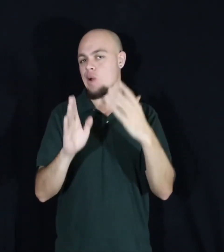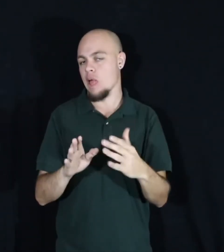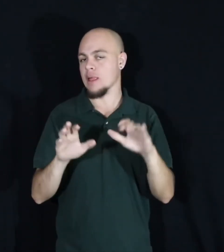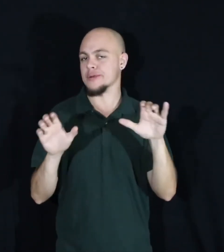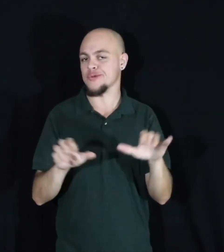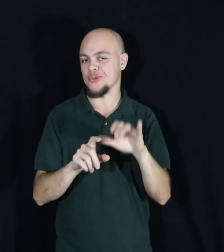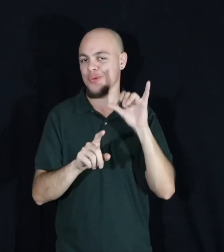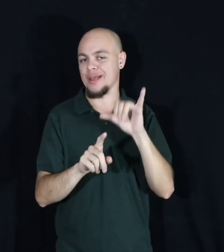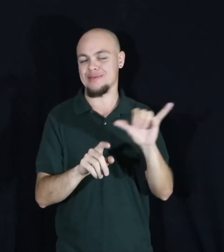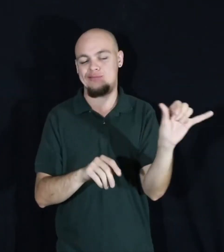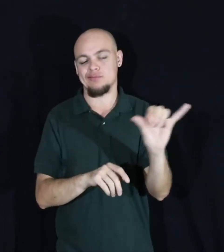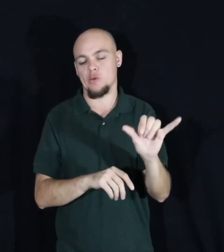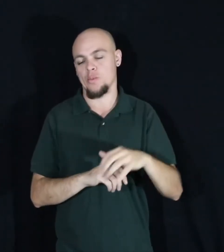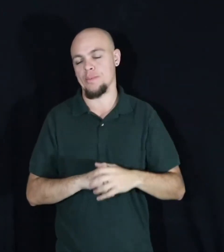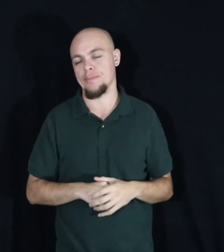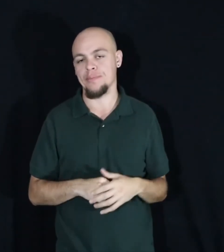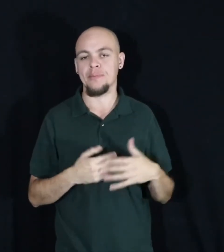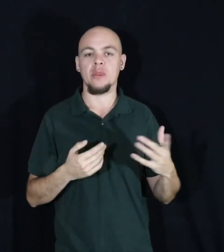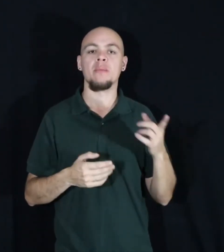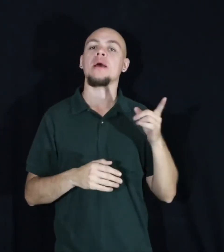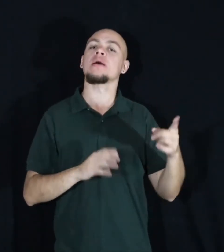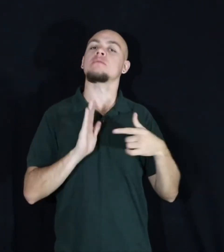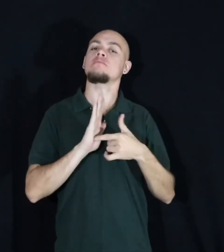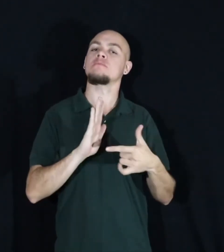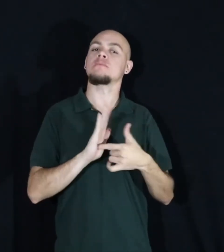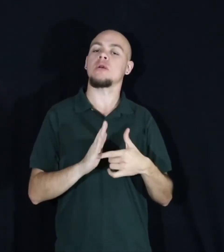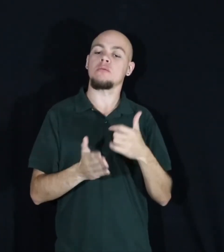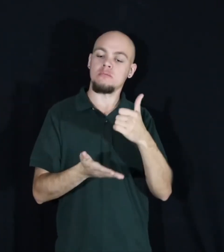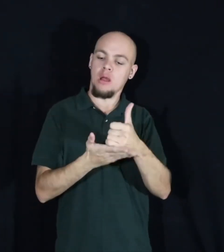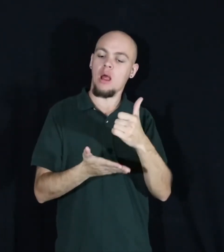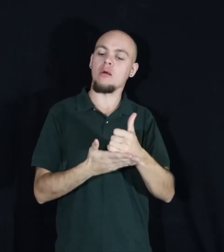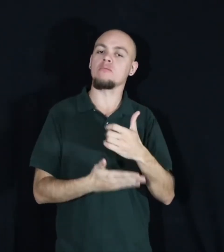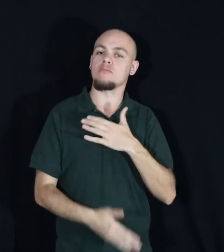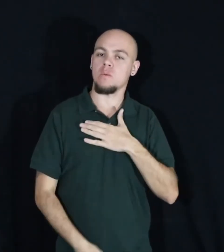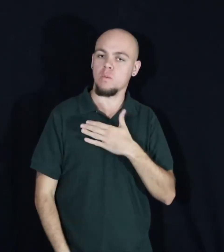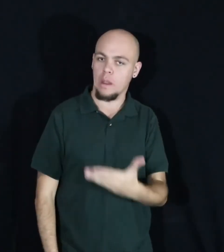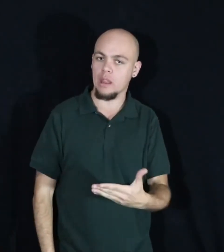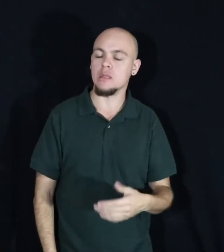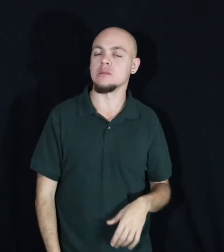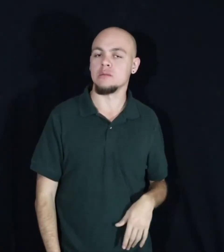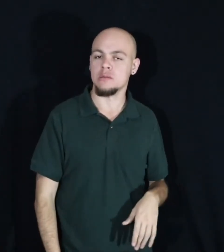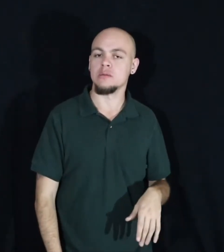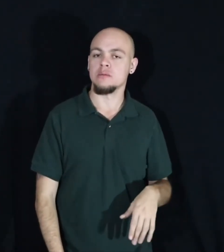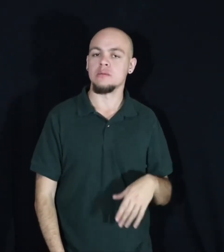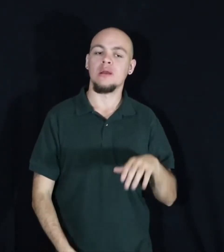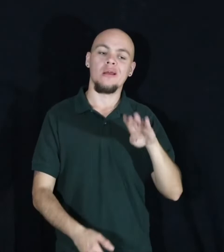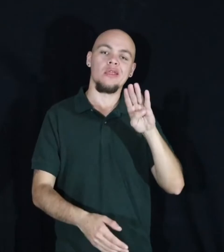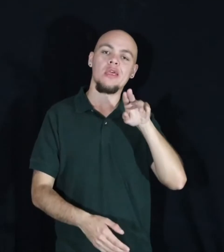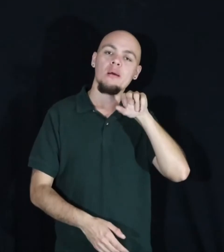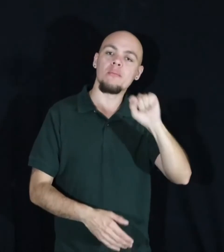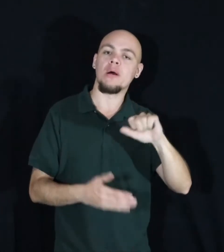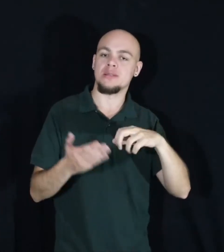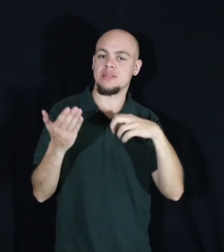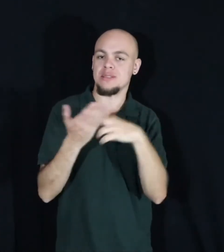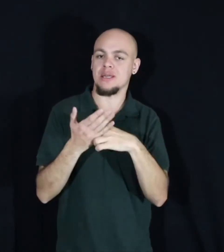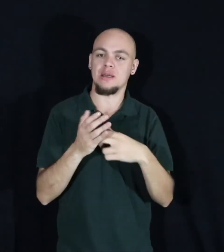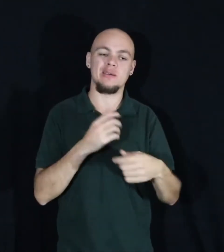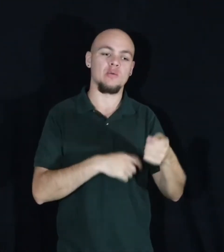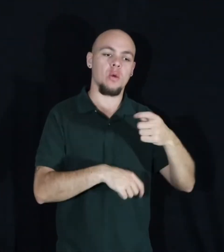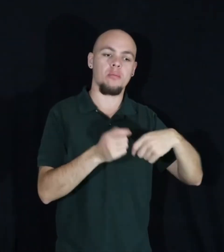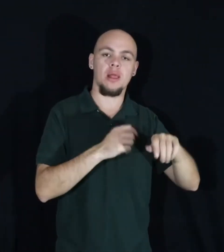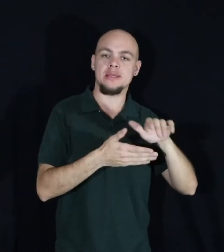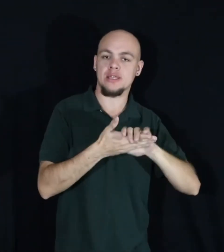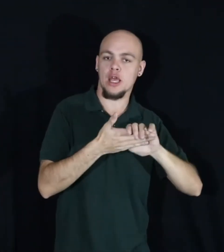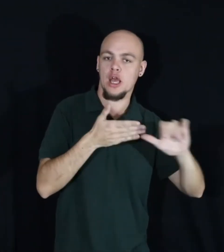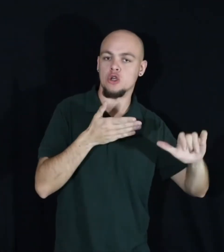But so, nonetheless, he still showed a willingness to help, right? Hence the bus ticket instead of cash,